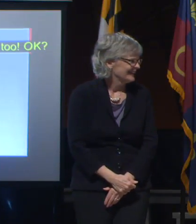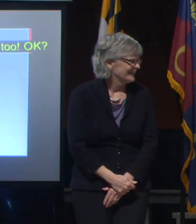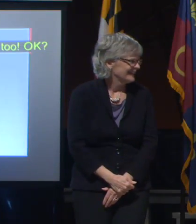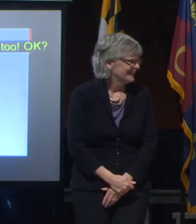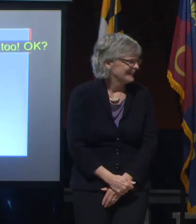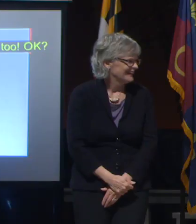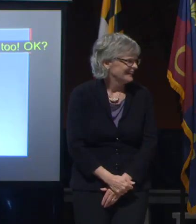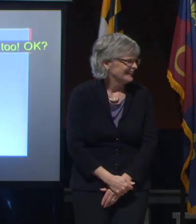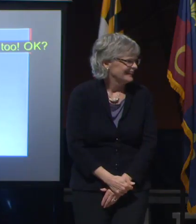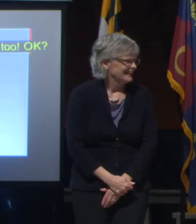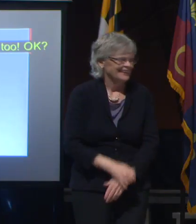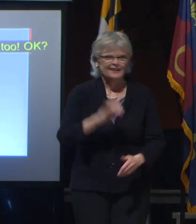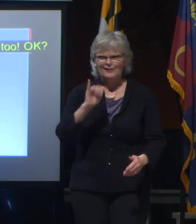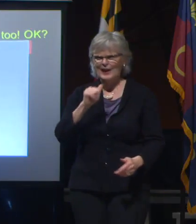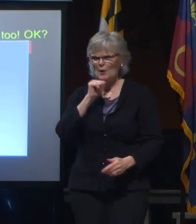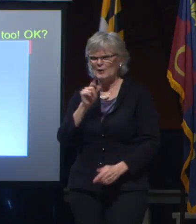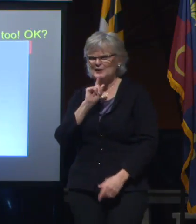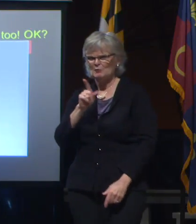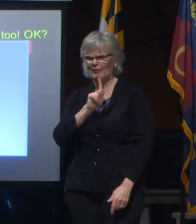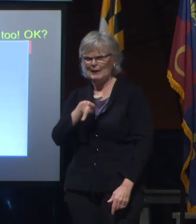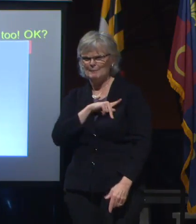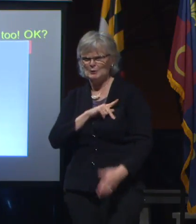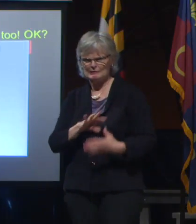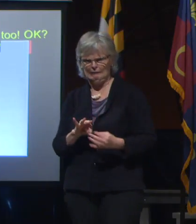That wasn't really personal, was it?